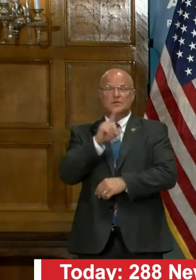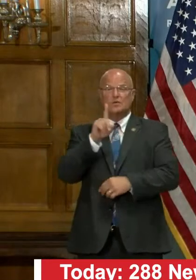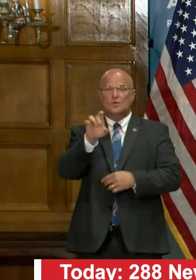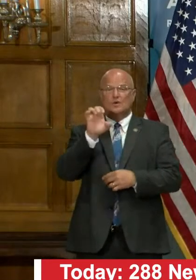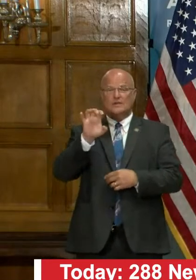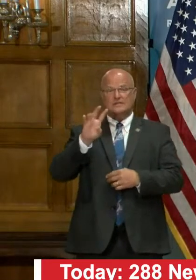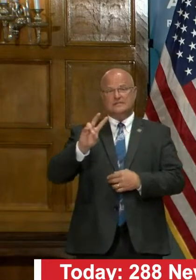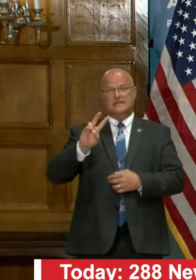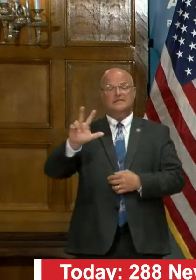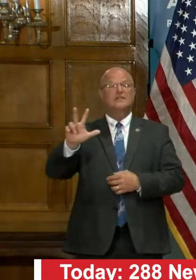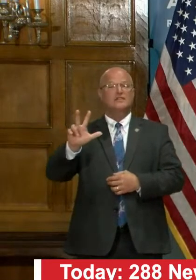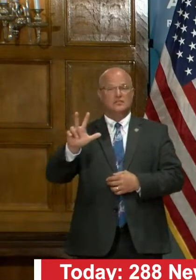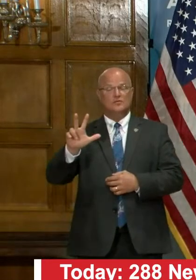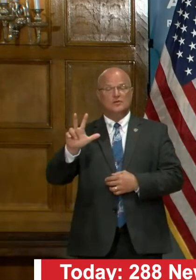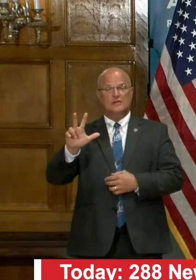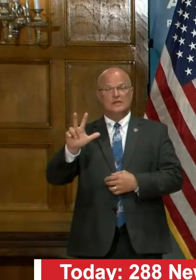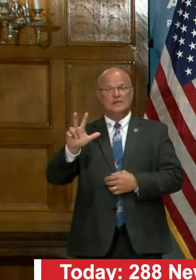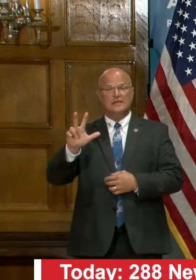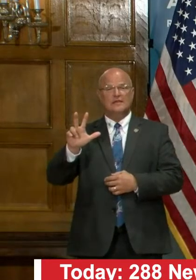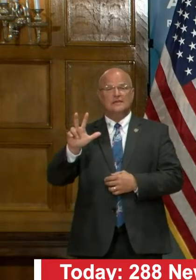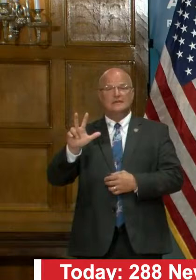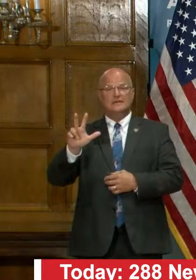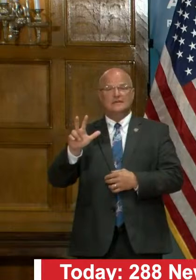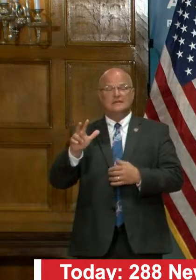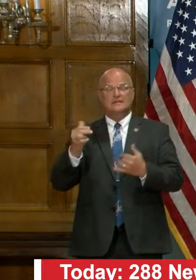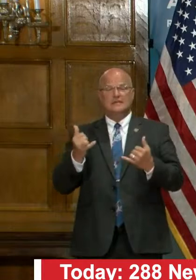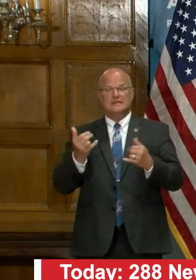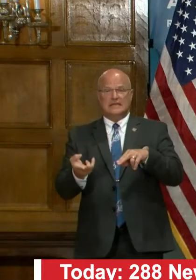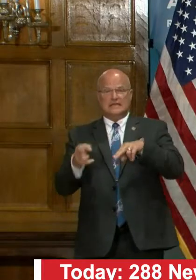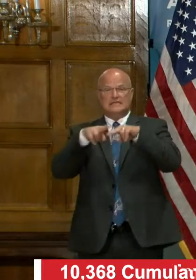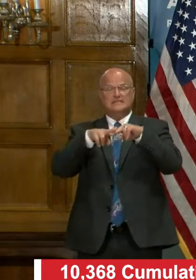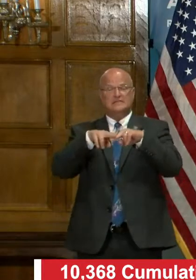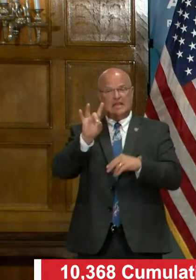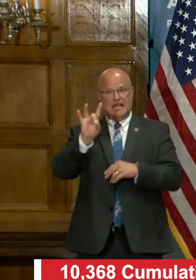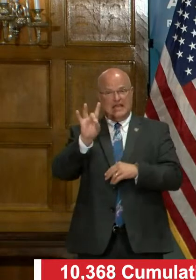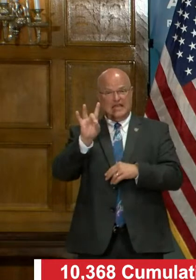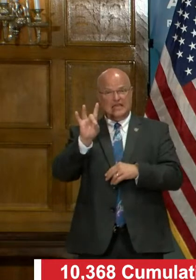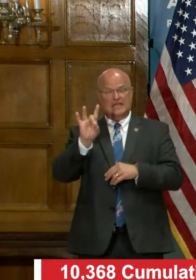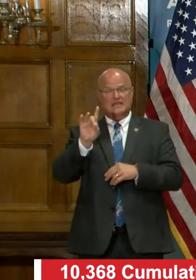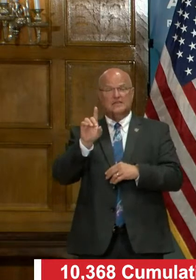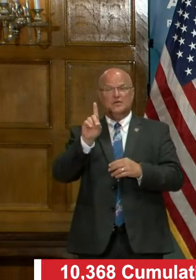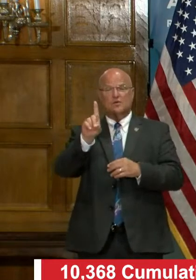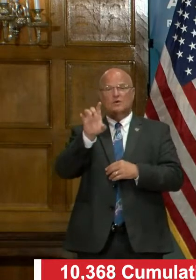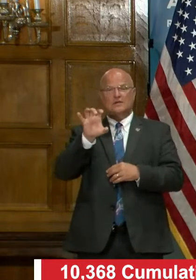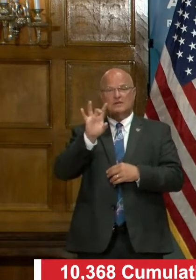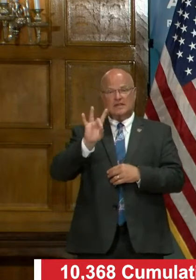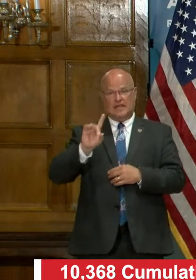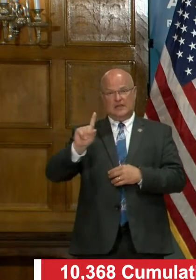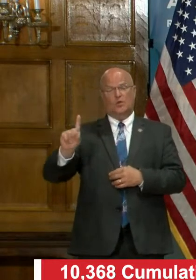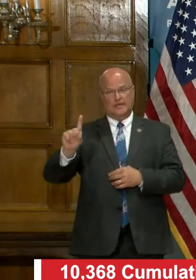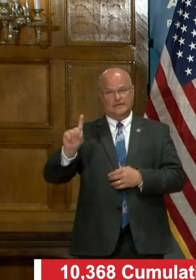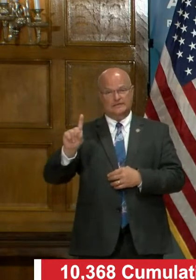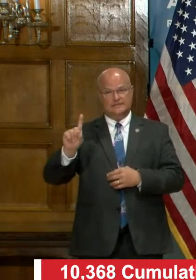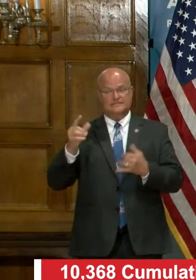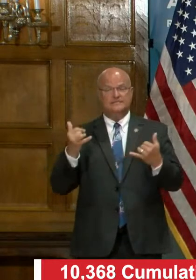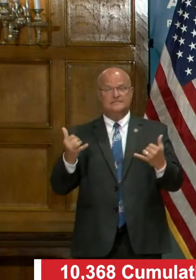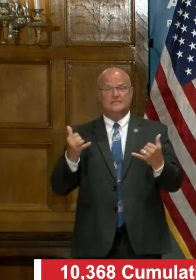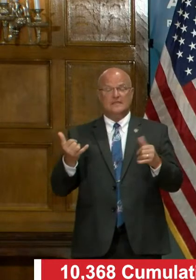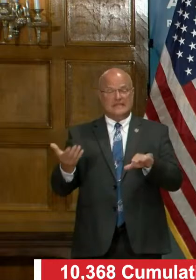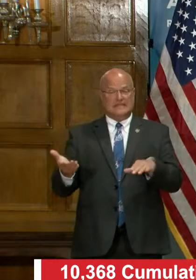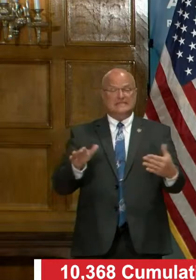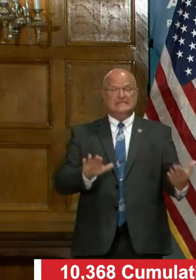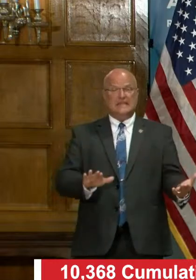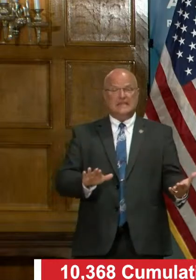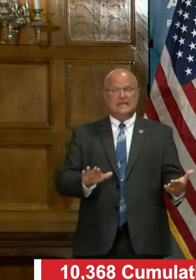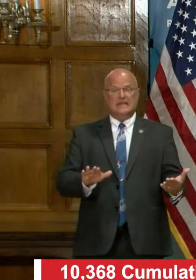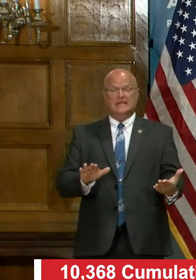173 hospitalizations with an additional 8 that brings us to 181. In terms of